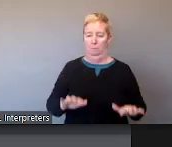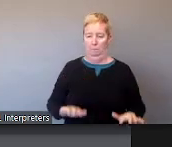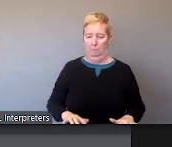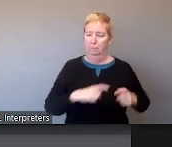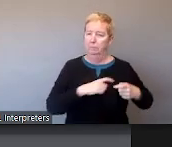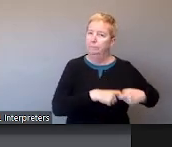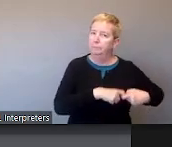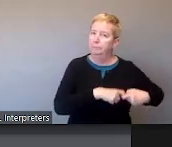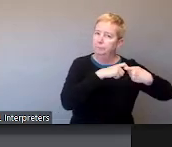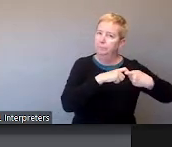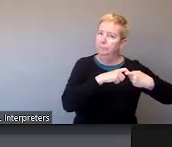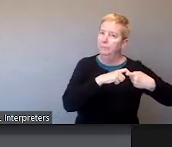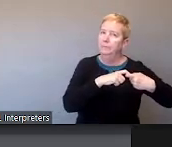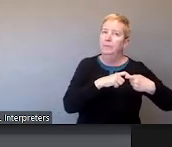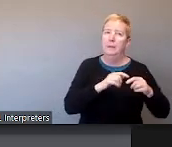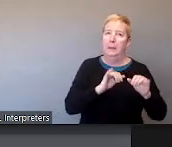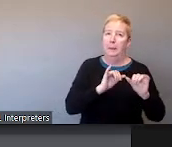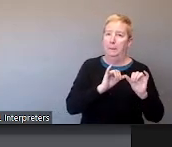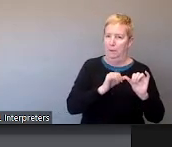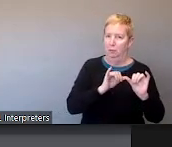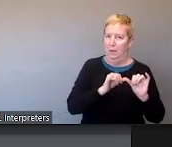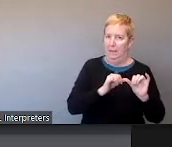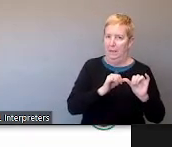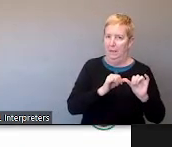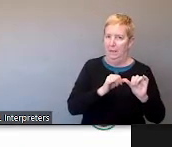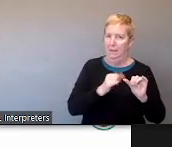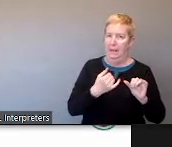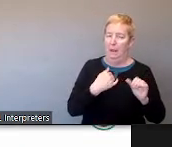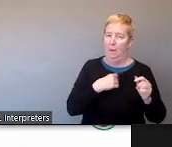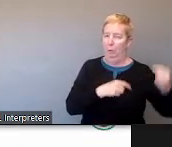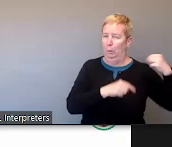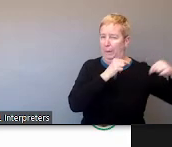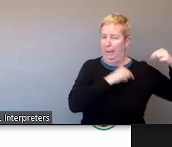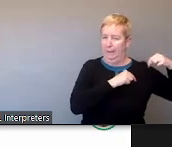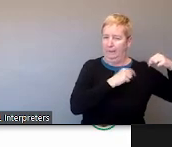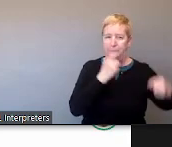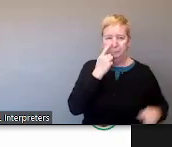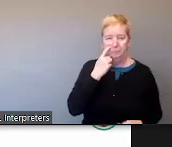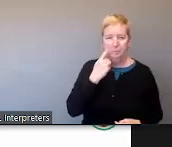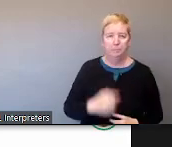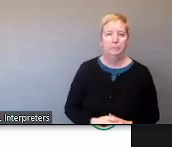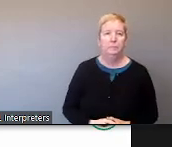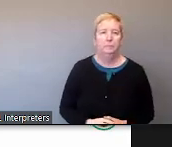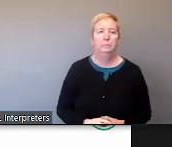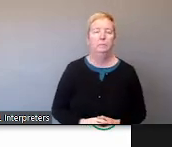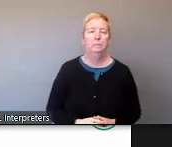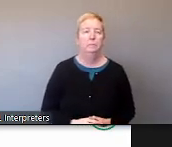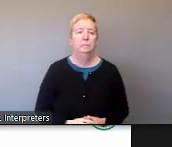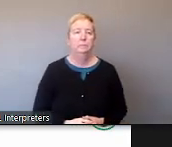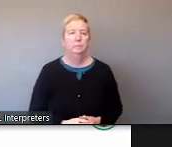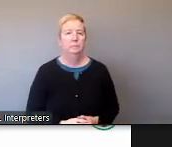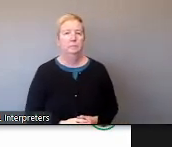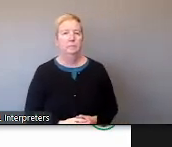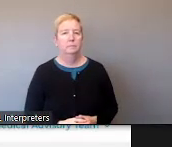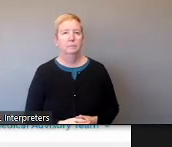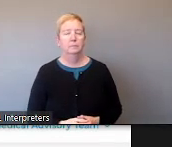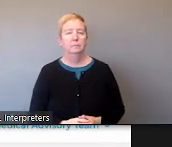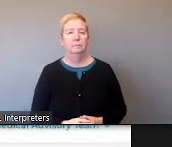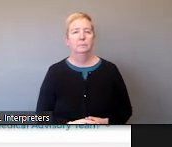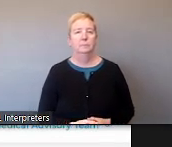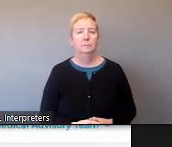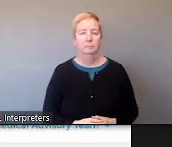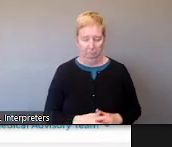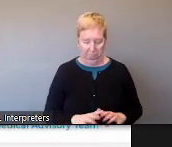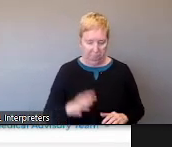measuring. I guess I have to go back here and then here. No, here, I have to go